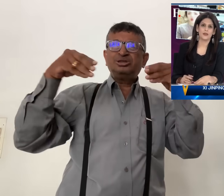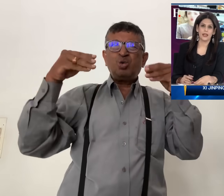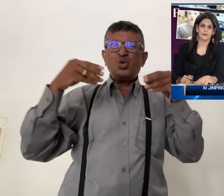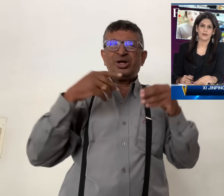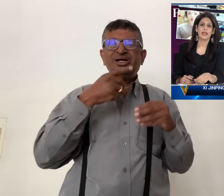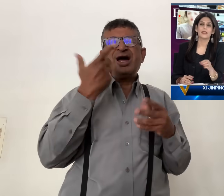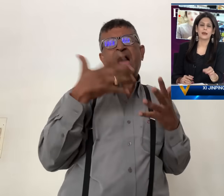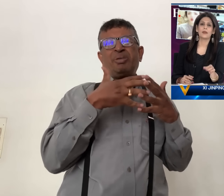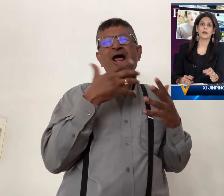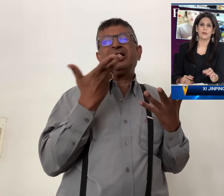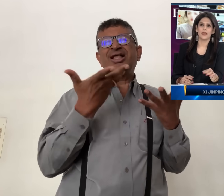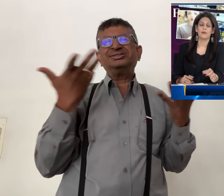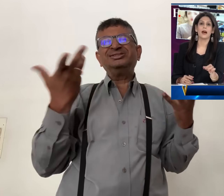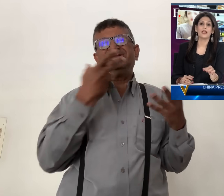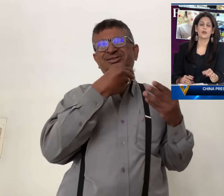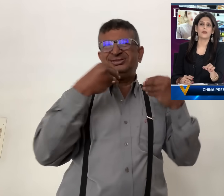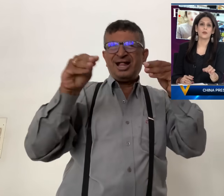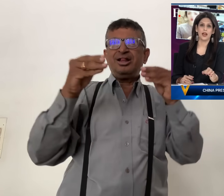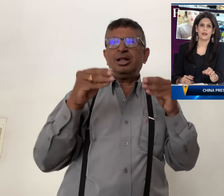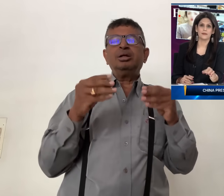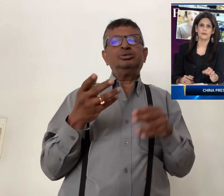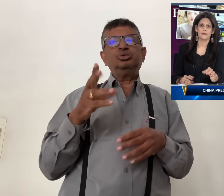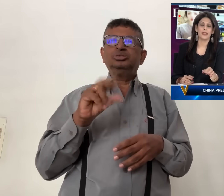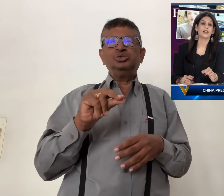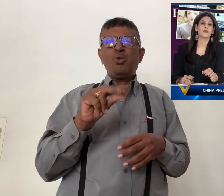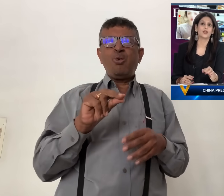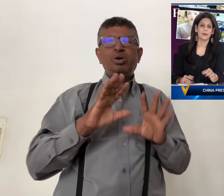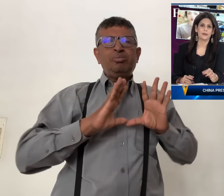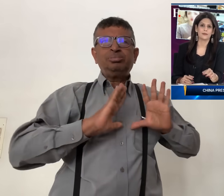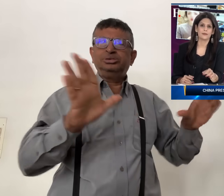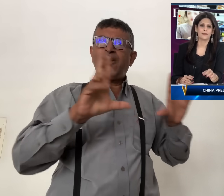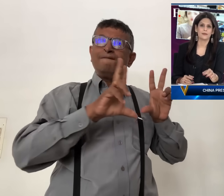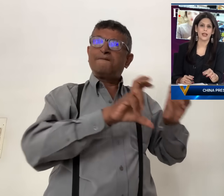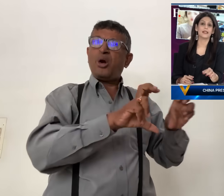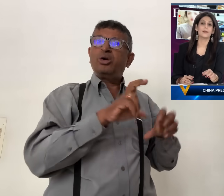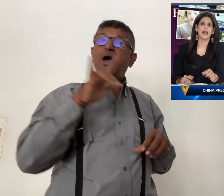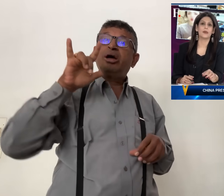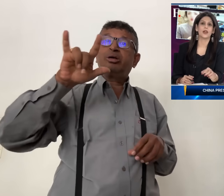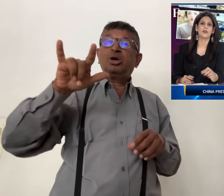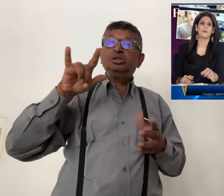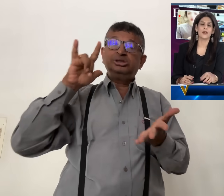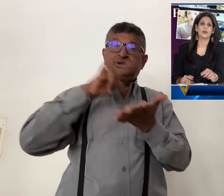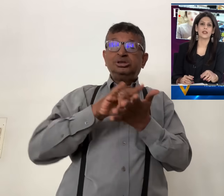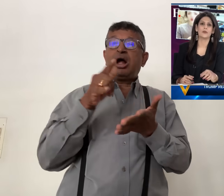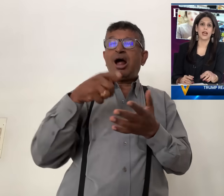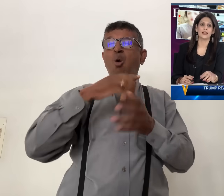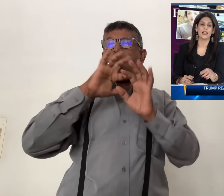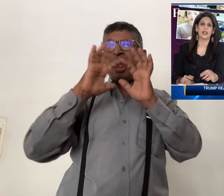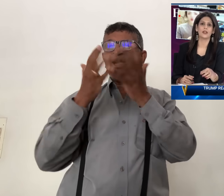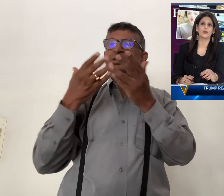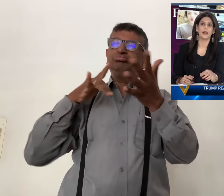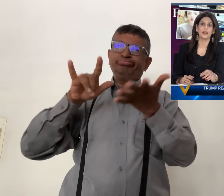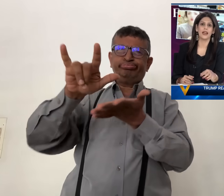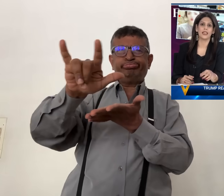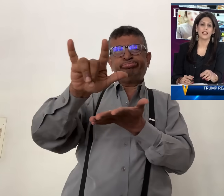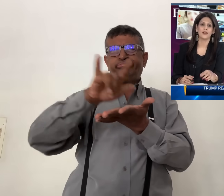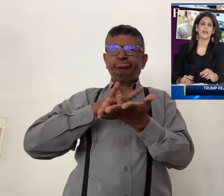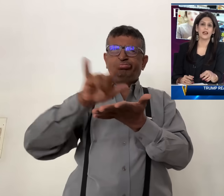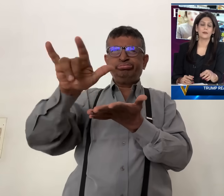for them. Skip the middlemen, buy straight from China. And that too for cheap. At the same time, they're trying to embarrass Western brands, names like Lululemon, Nike, Fila, and